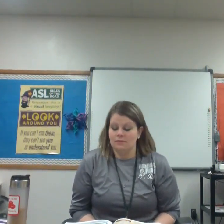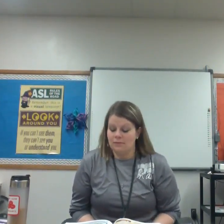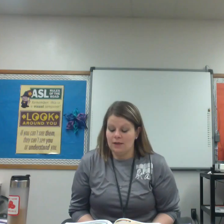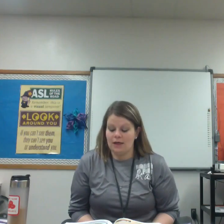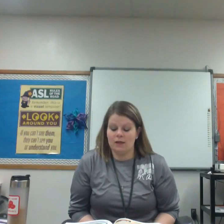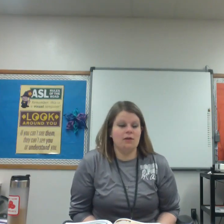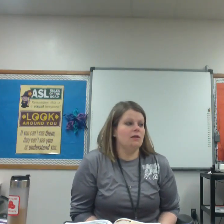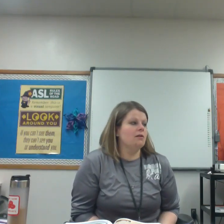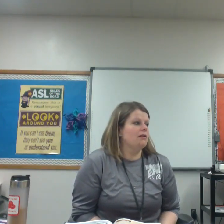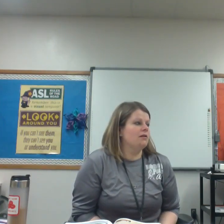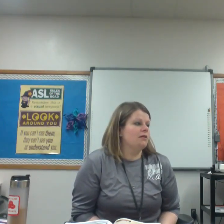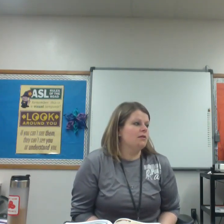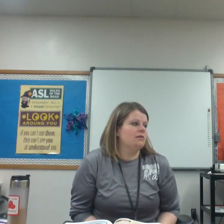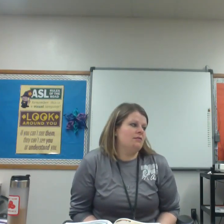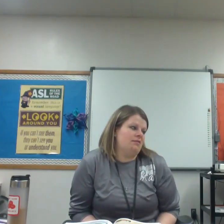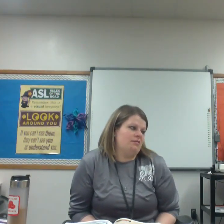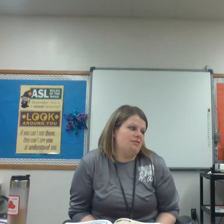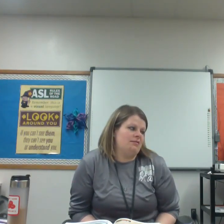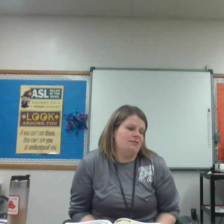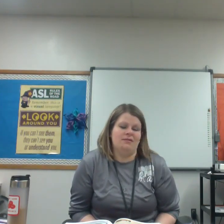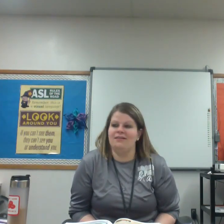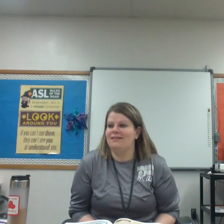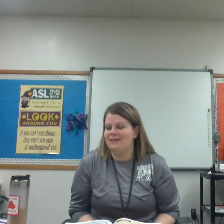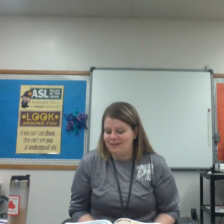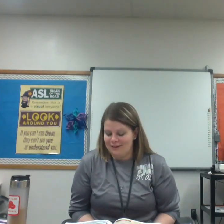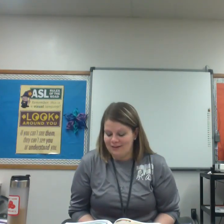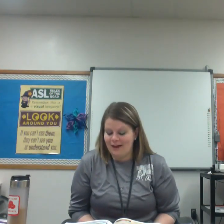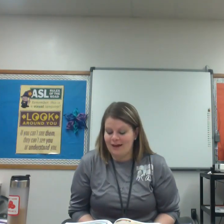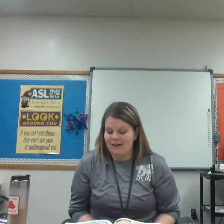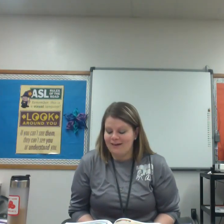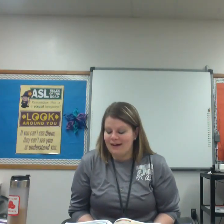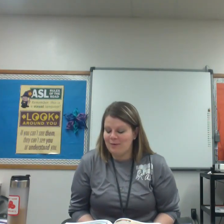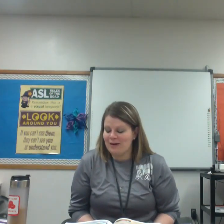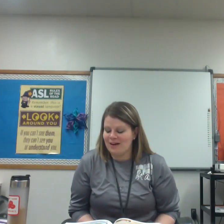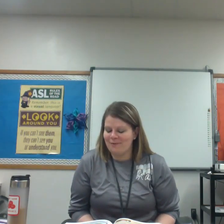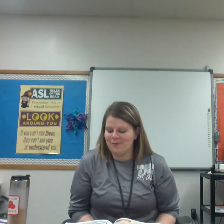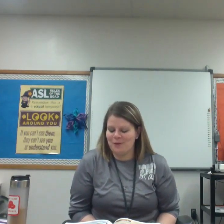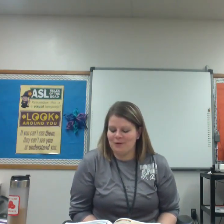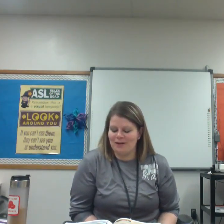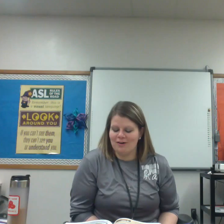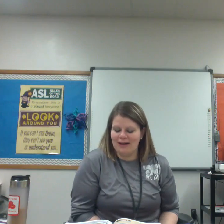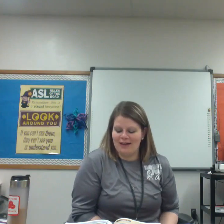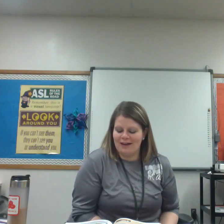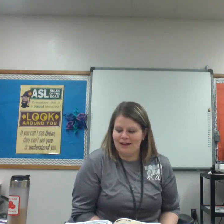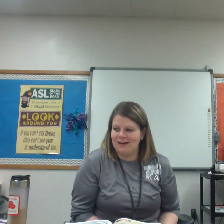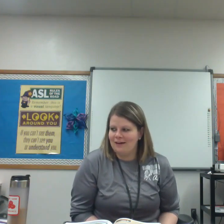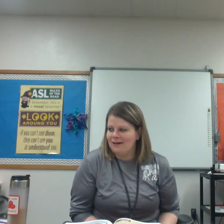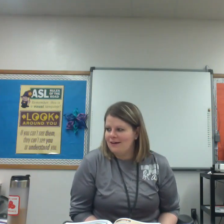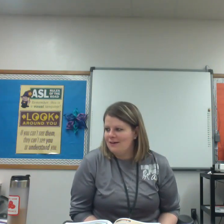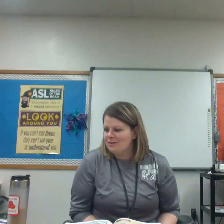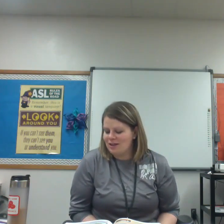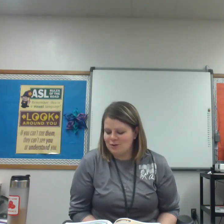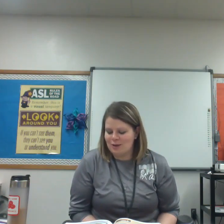disgusted Okay, face give 'cause me- I don't want to do this. I'm gonna laugh the whole time. Okay, how about I'll just pick one. Okay, Jill, do number